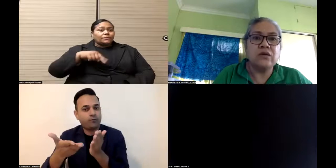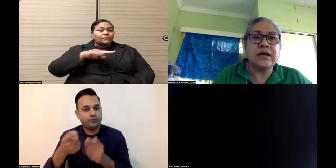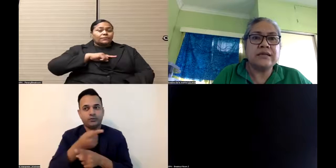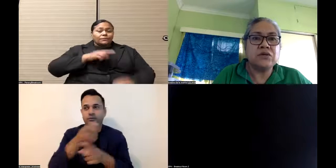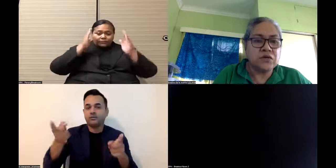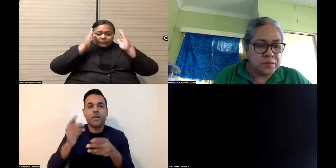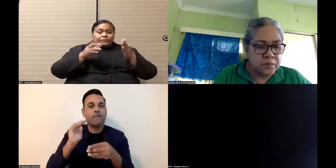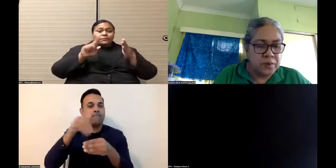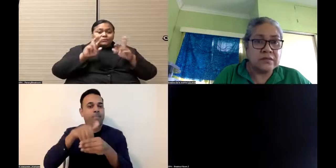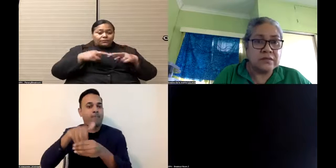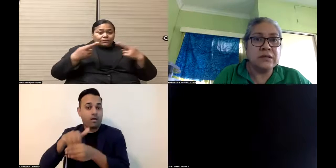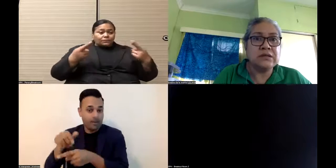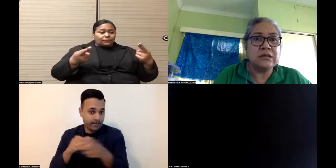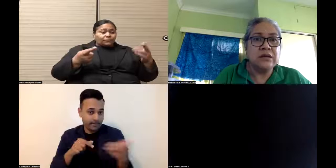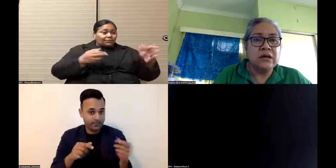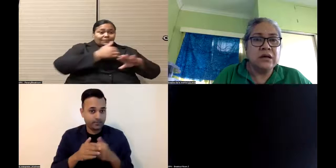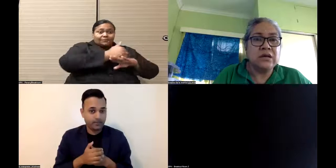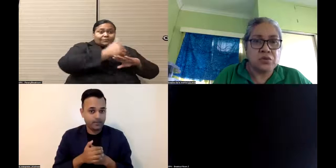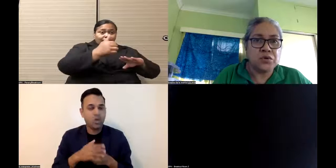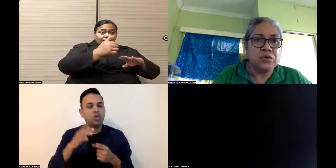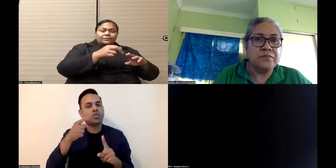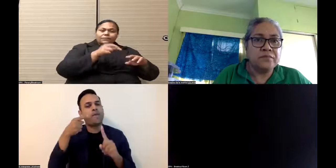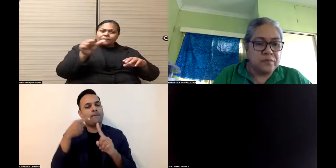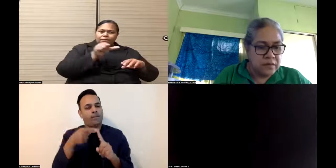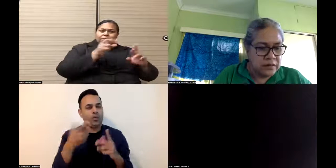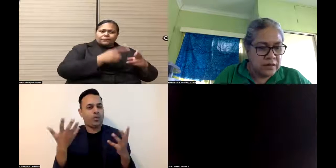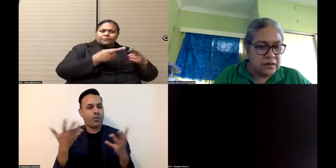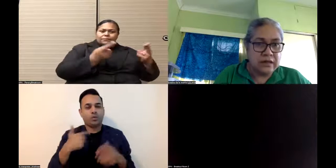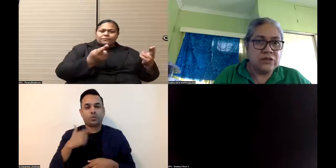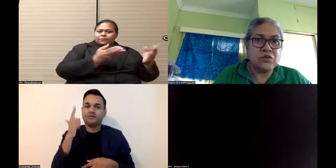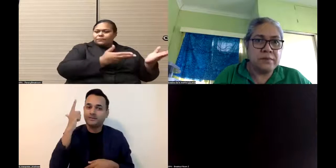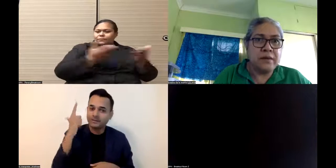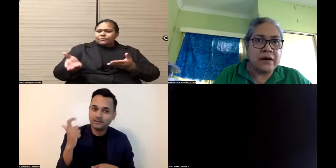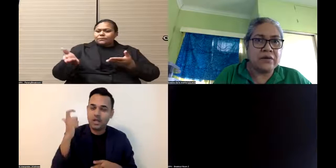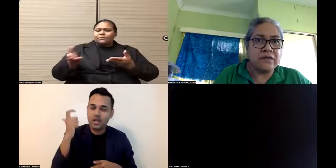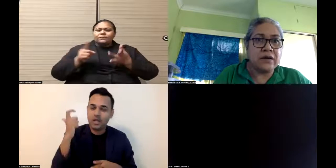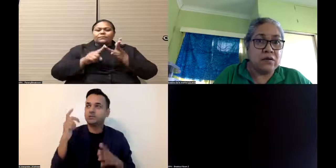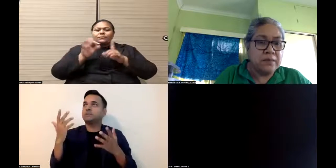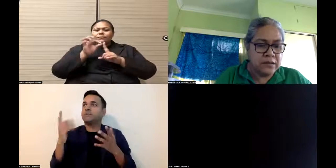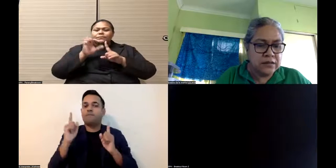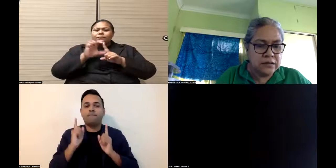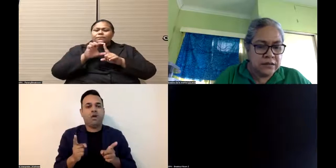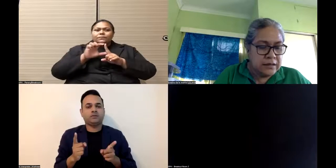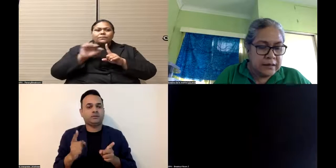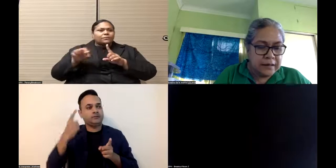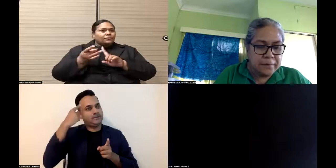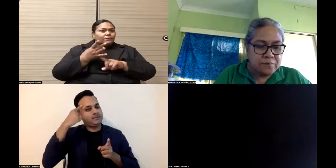the organizations of people with disability is crucial. Yeah, and that should be part of their commitment.